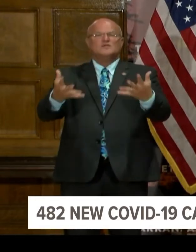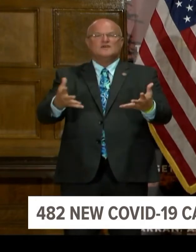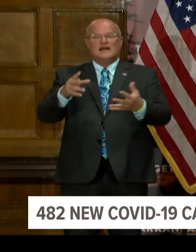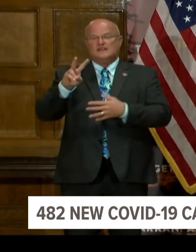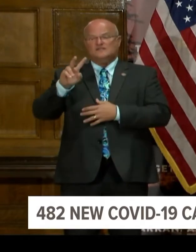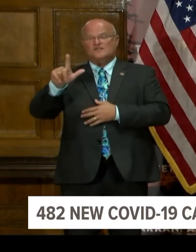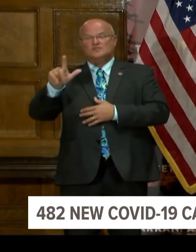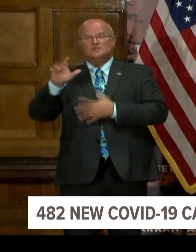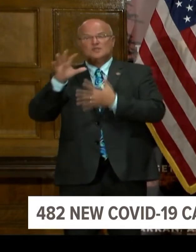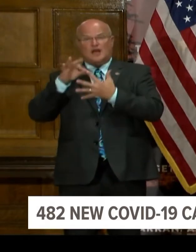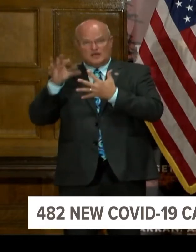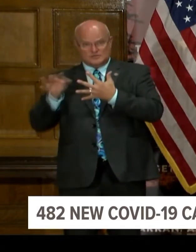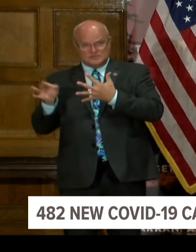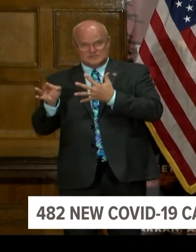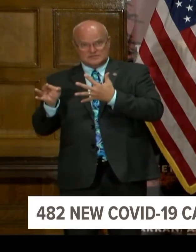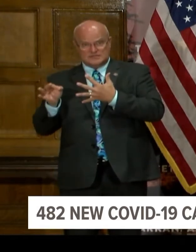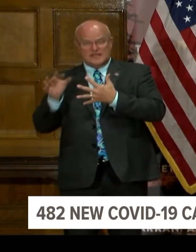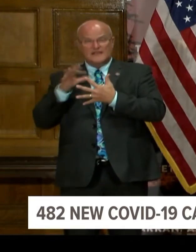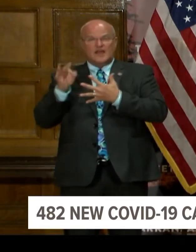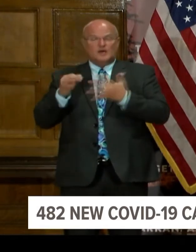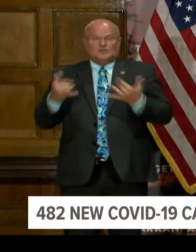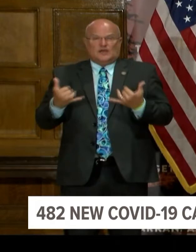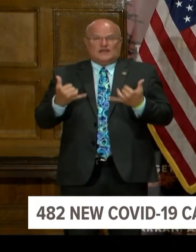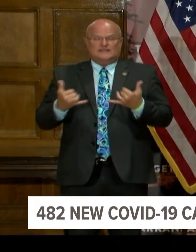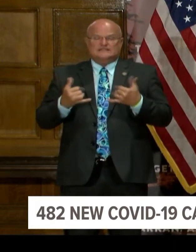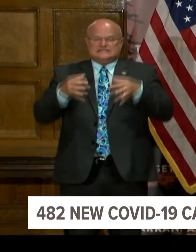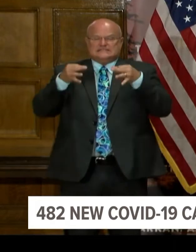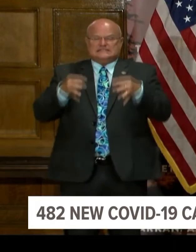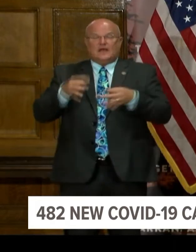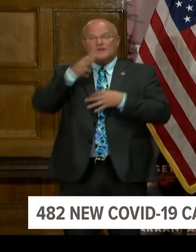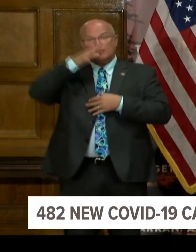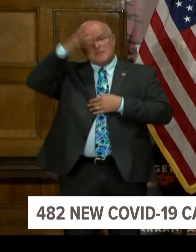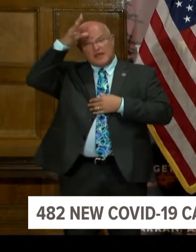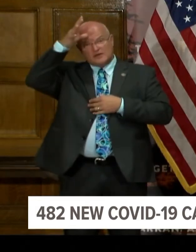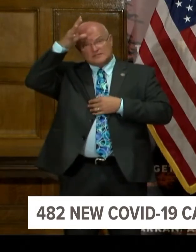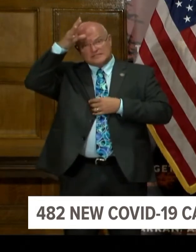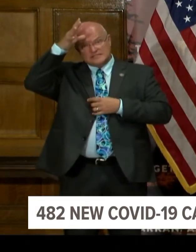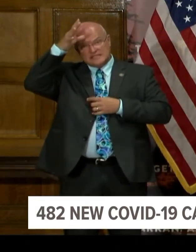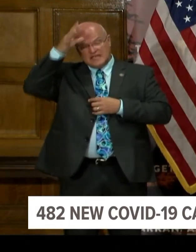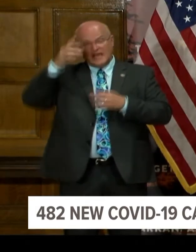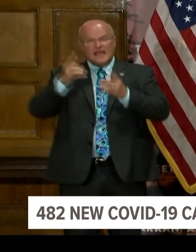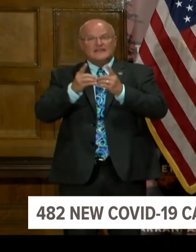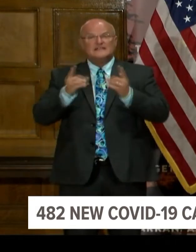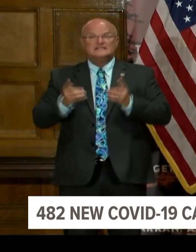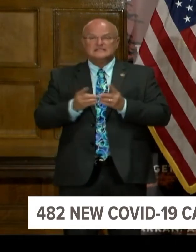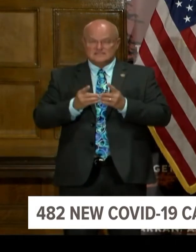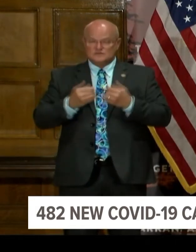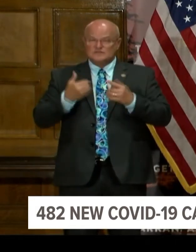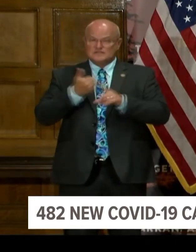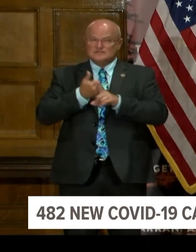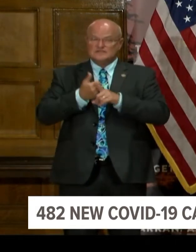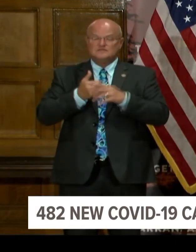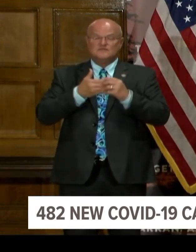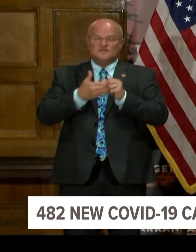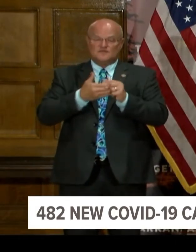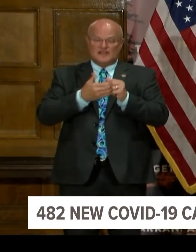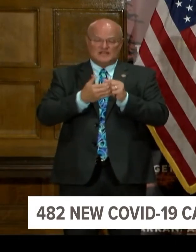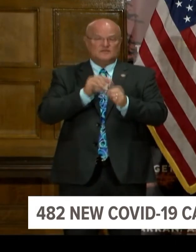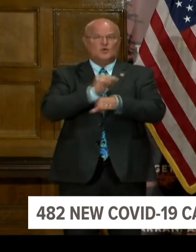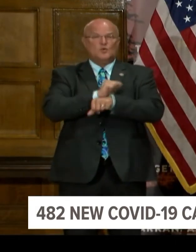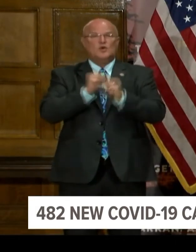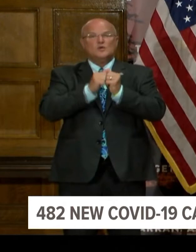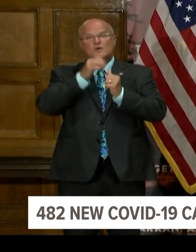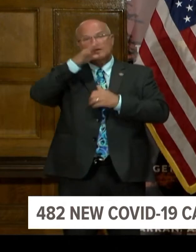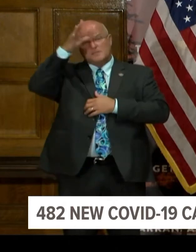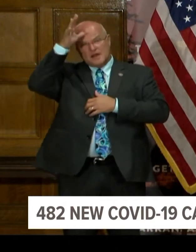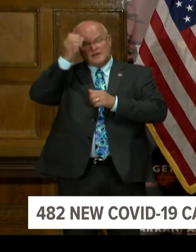virtual options. The options are at the discretion of the parents, and the district has been very flexible in working with